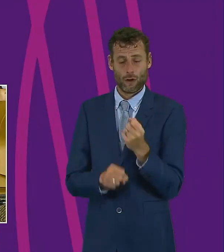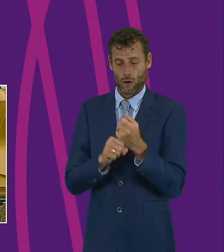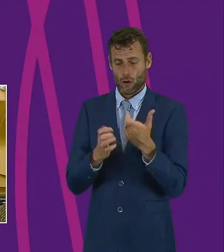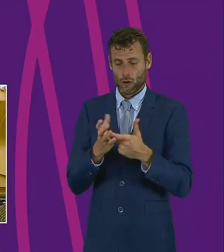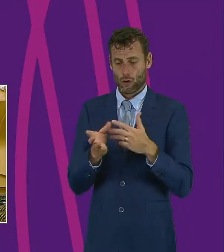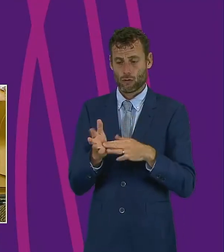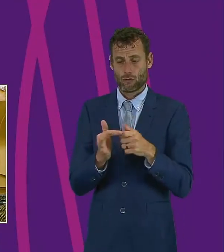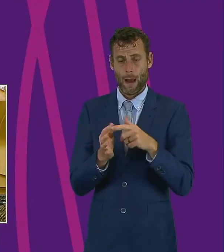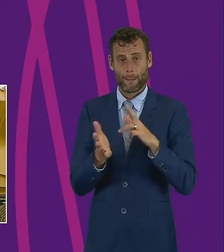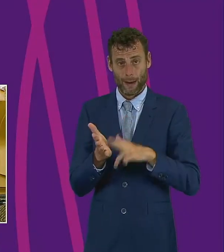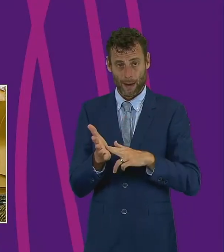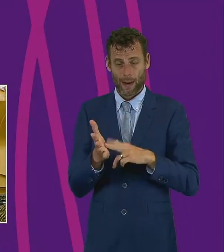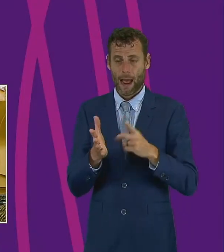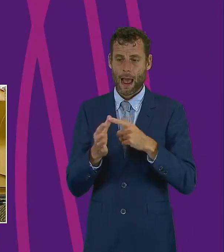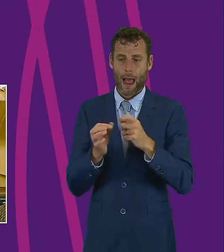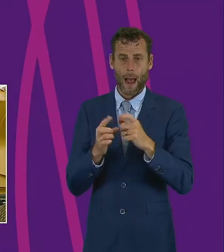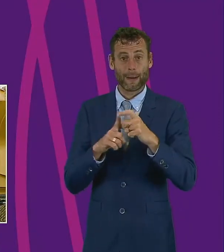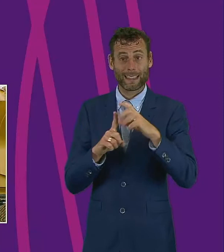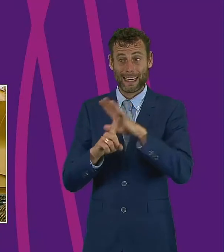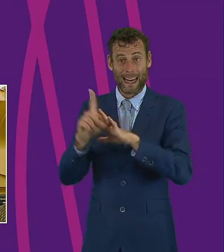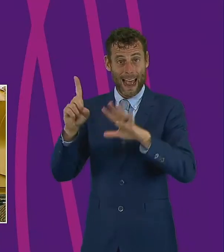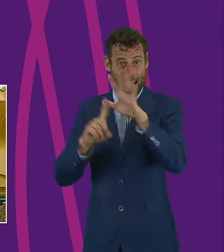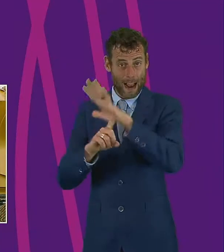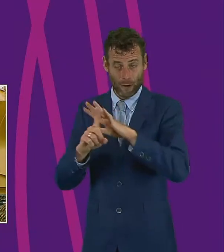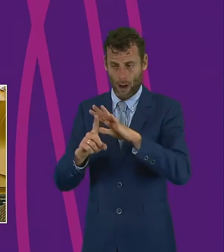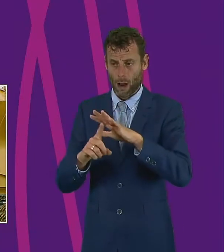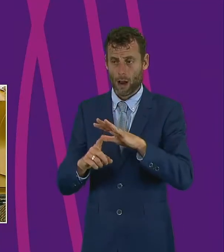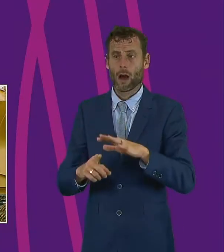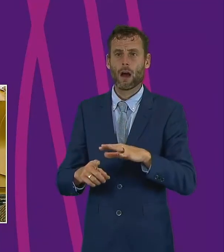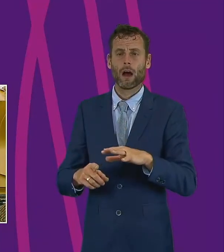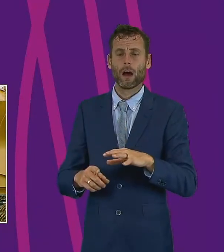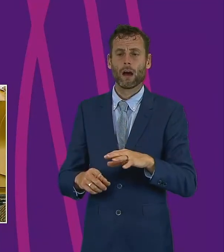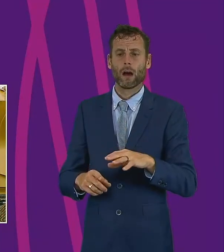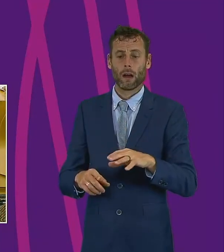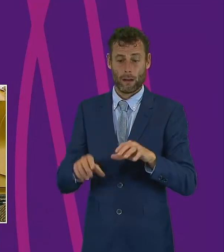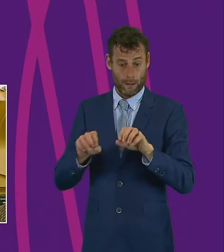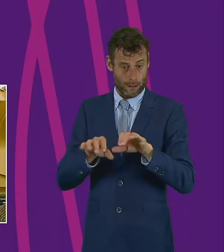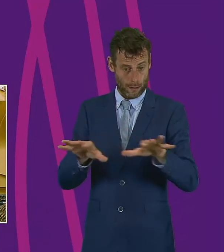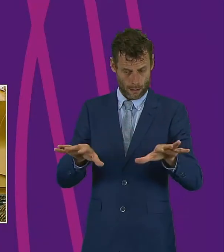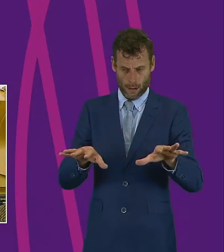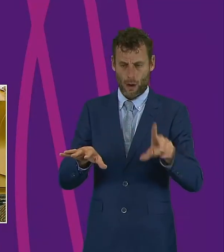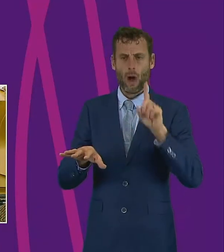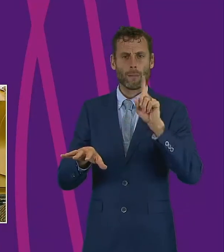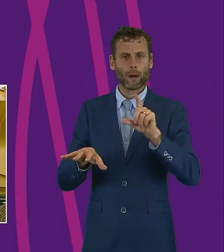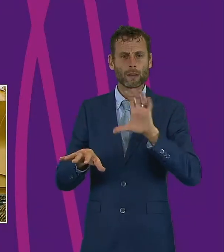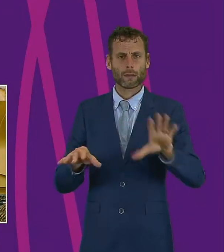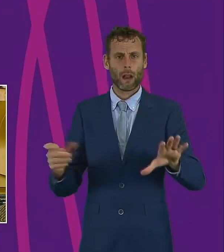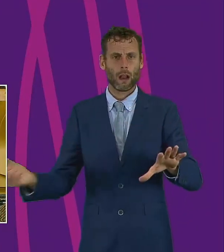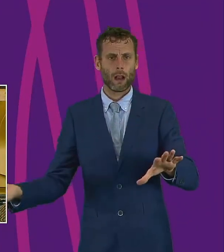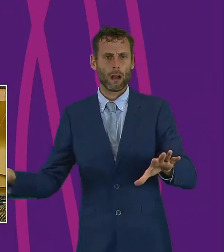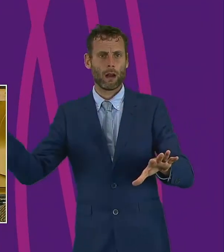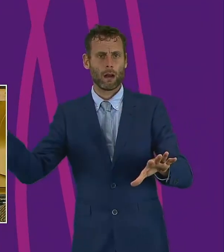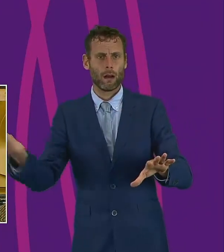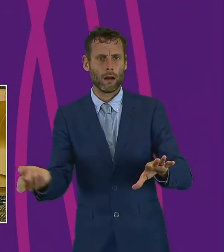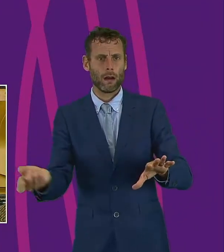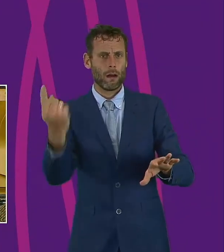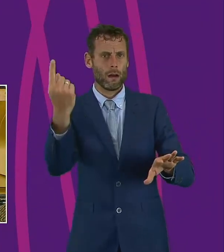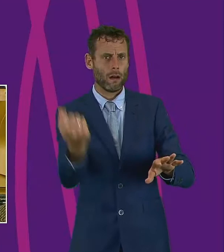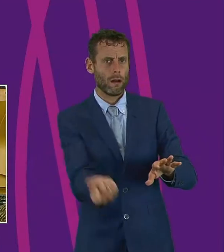and in Aberdeen City that are not evidently associated with the cluster. So there is still a concern of a